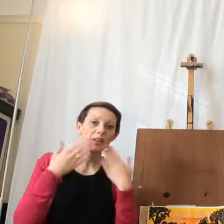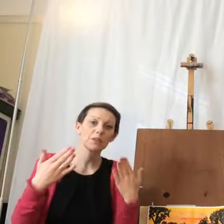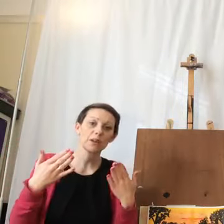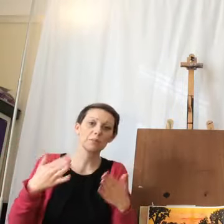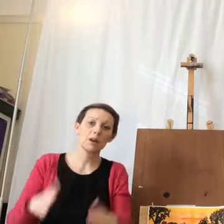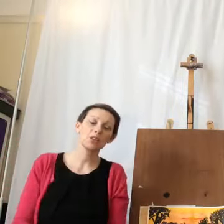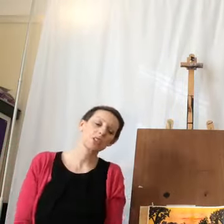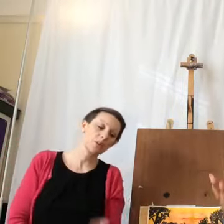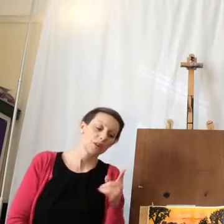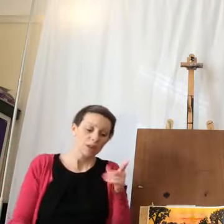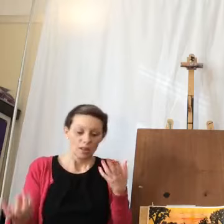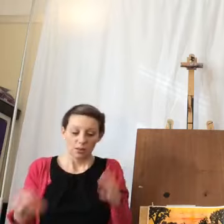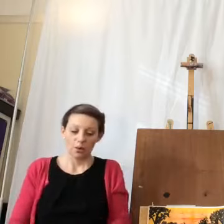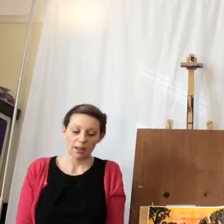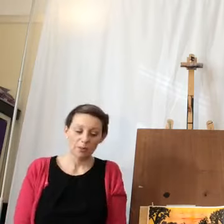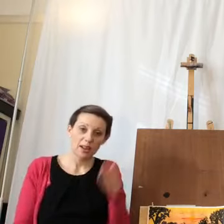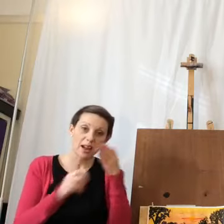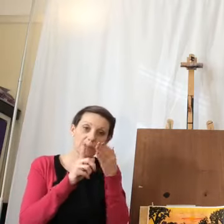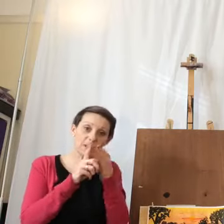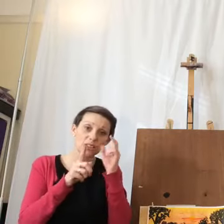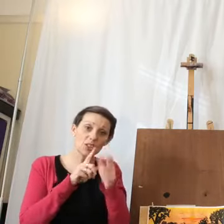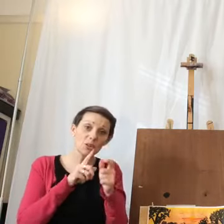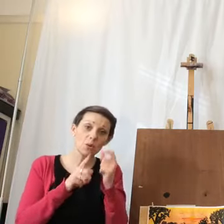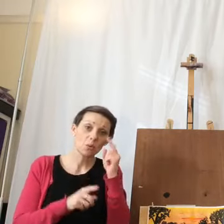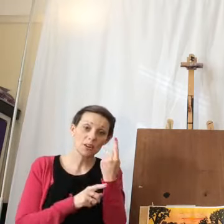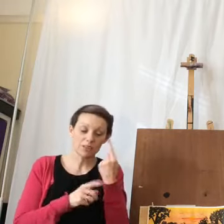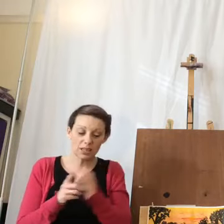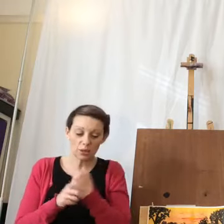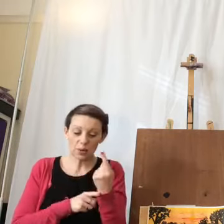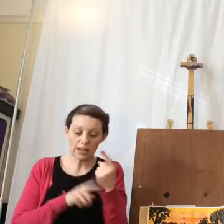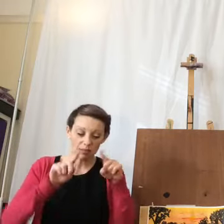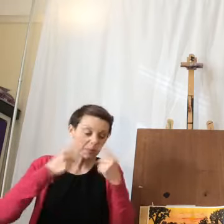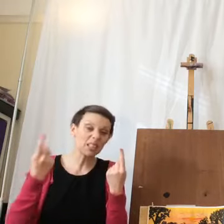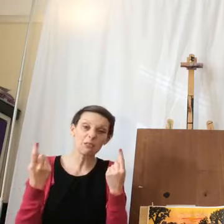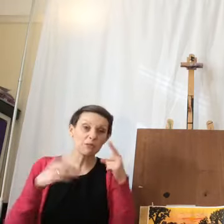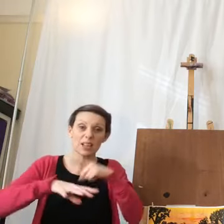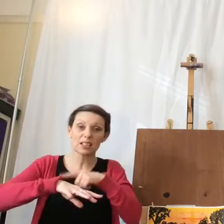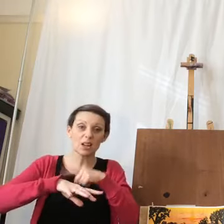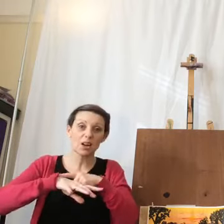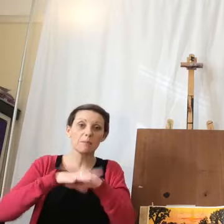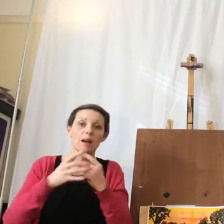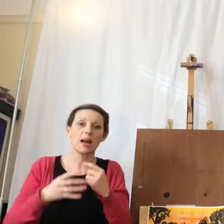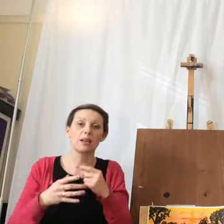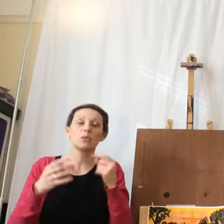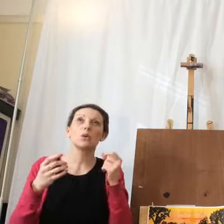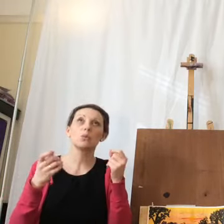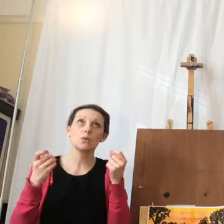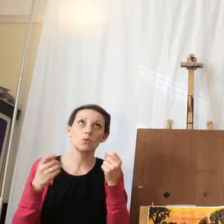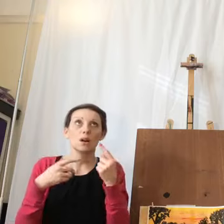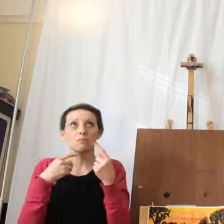Cool. Thank you very much. So thank you. We're aiming to do one of these a week, something different next time,